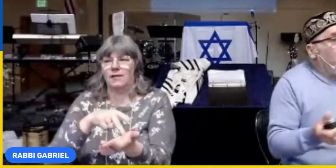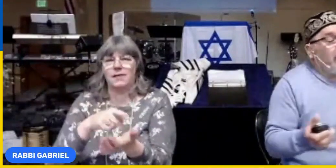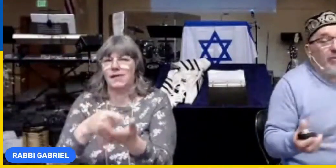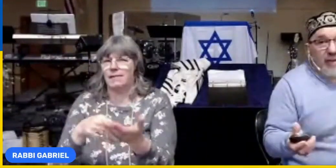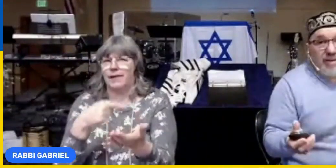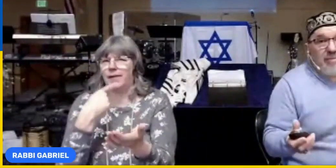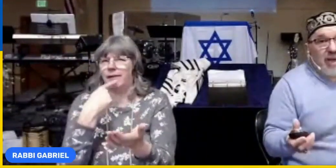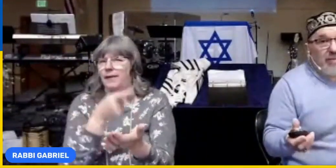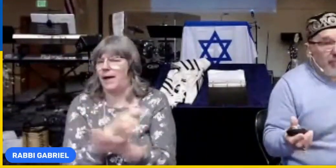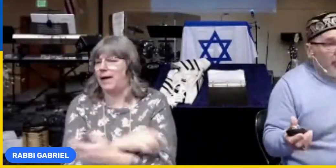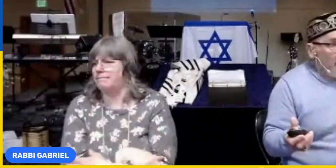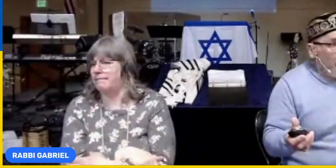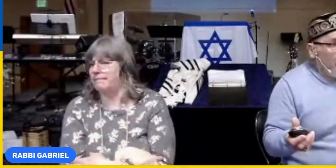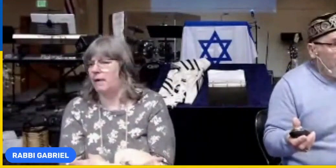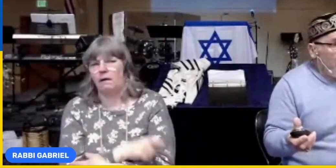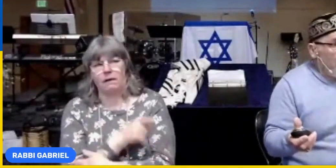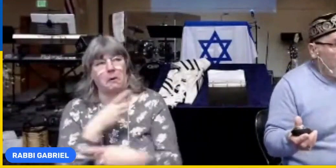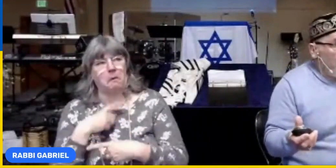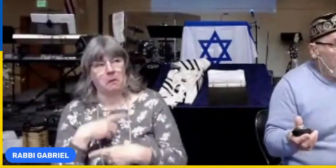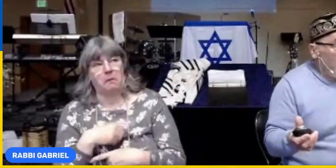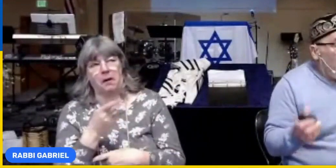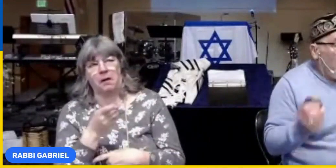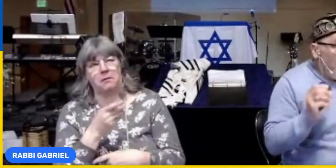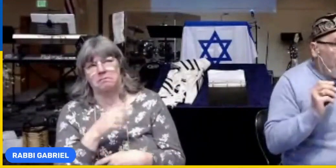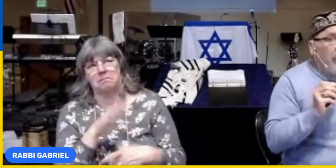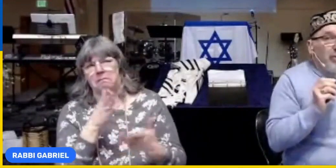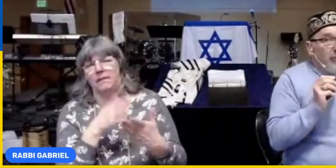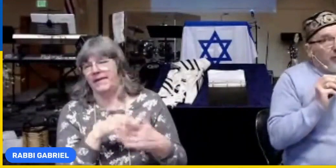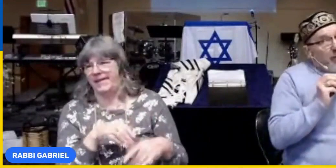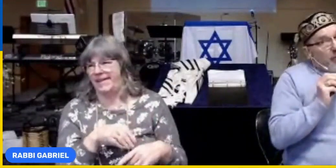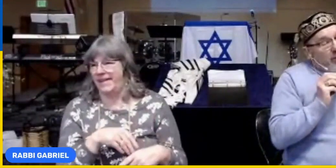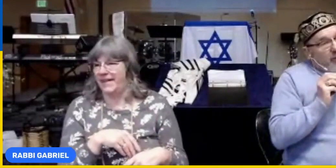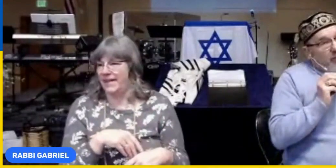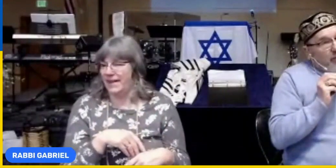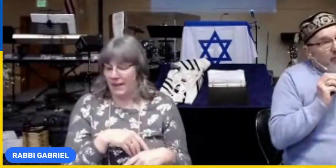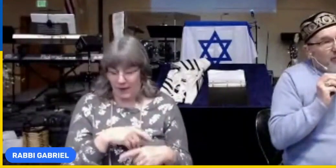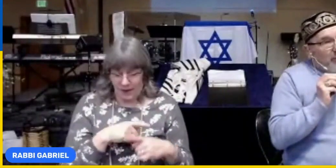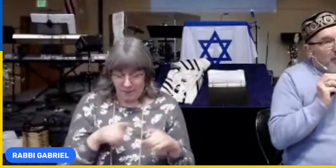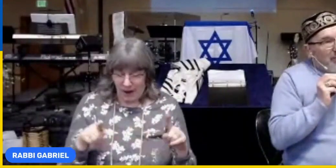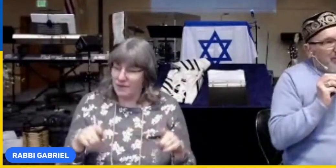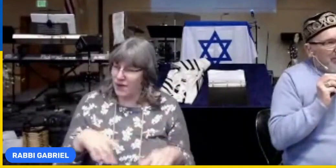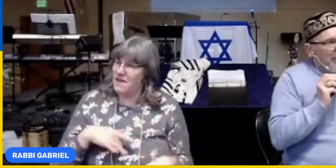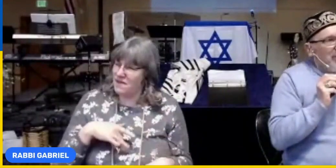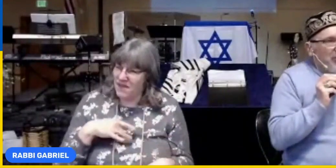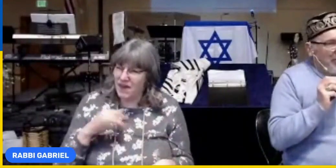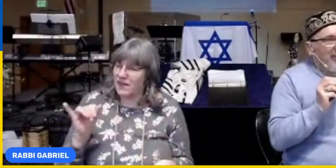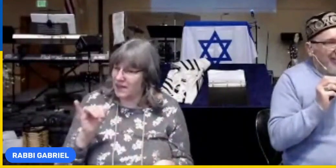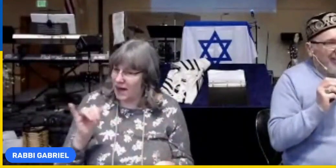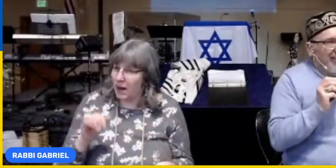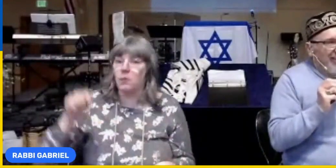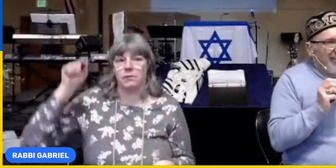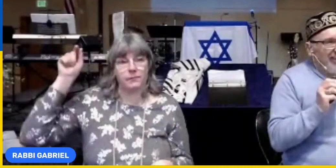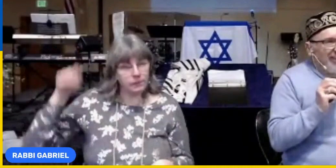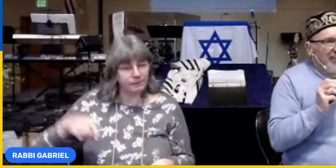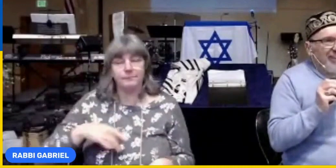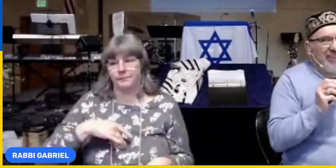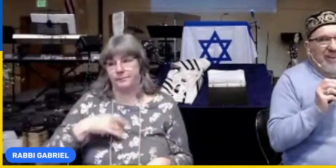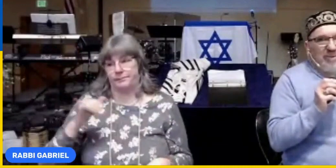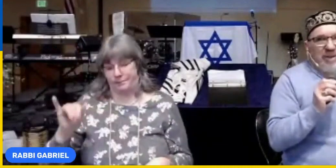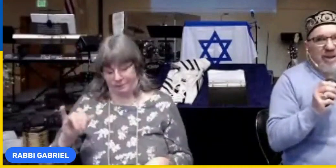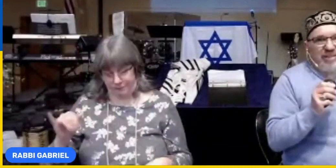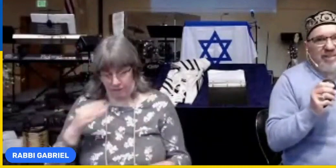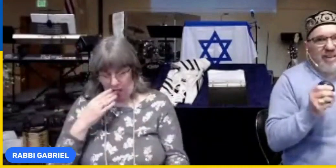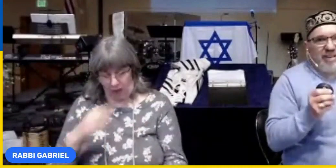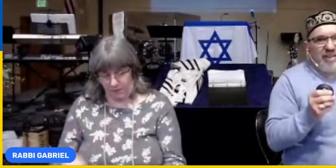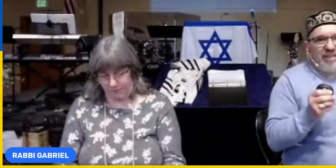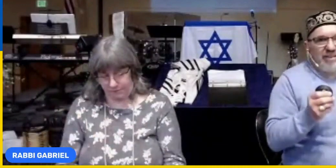Isn't that the way we feel sometimes? If we don't feel that way, it's a problem. We should feel